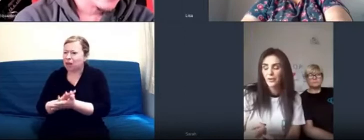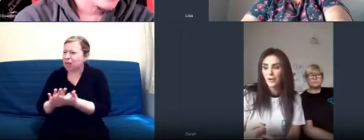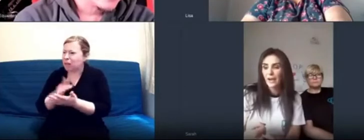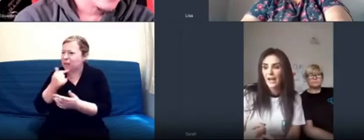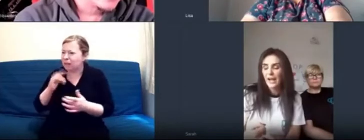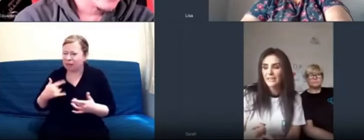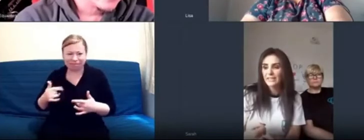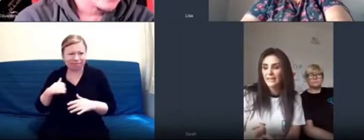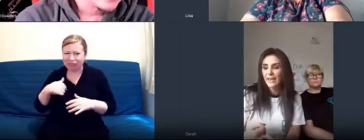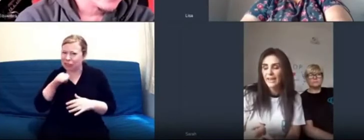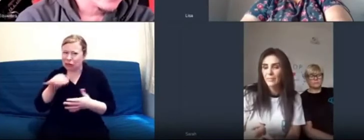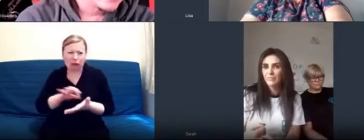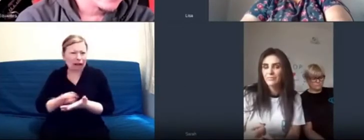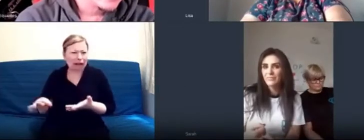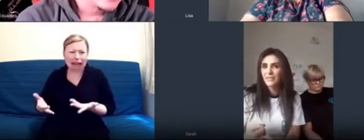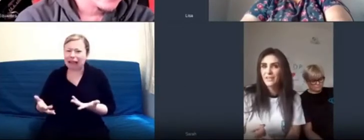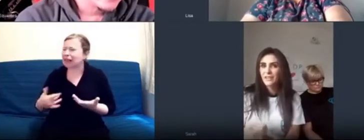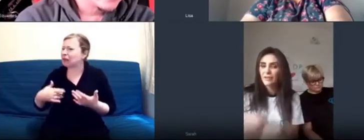uncared for,